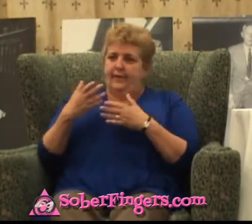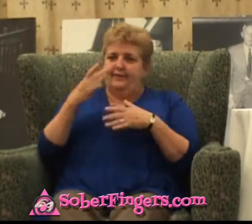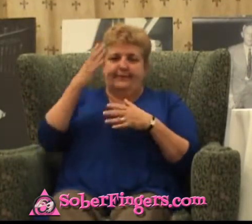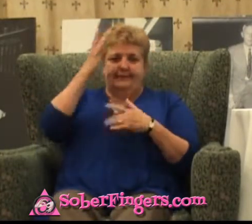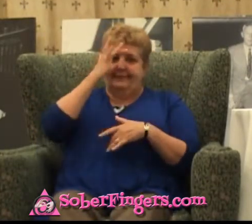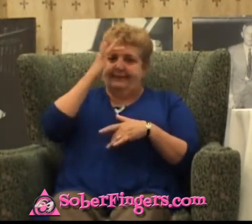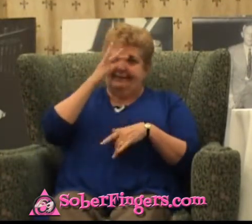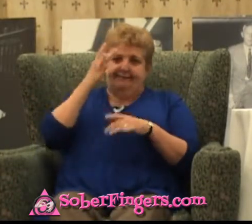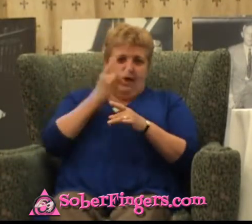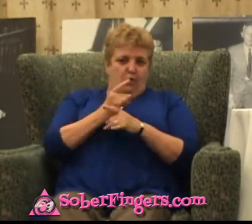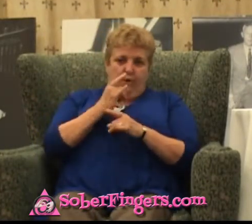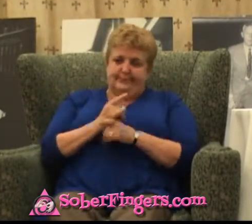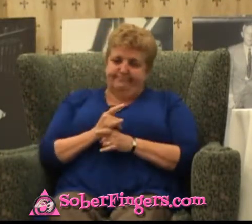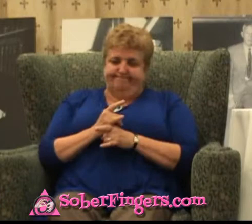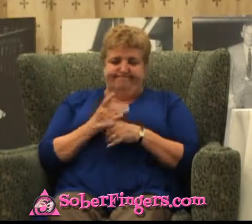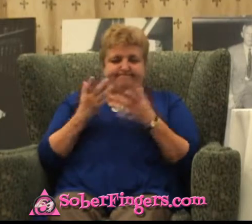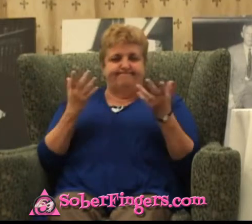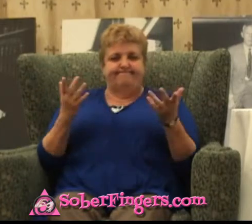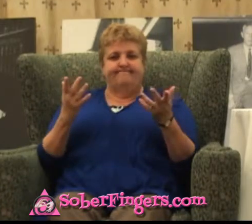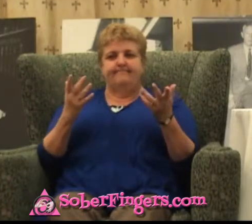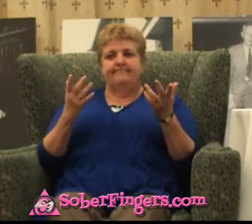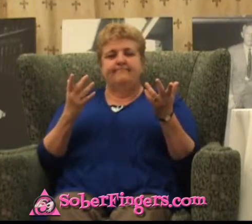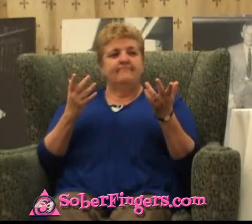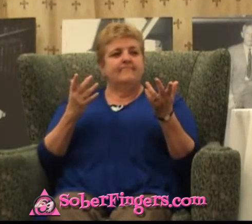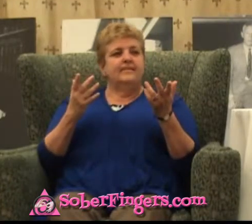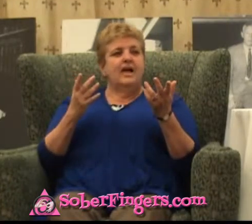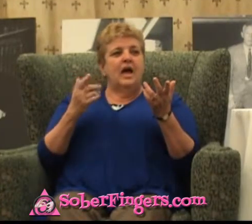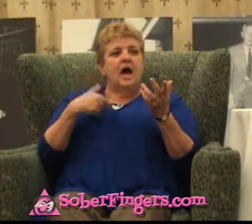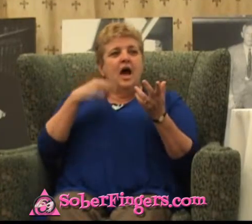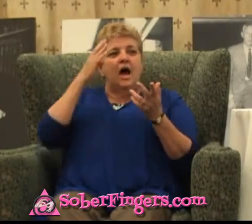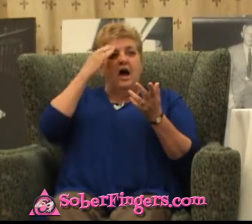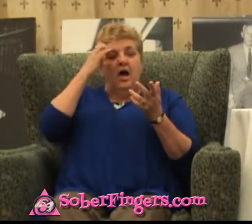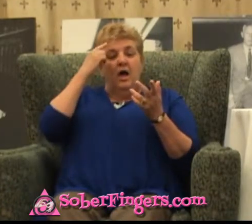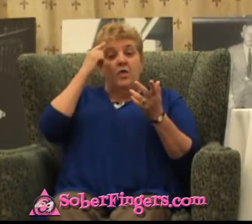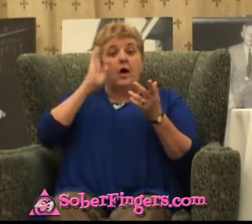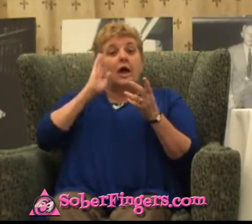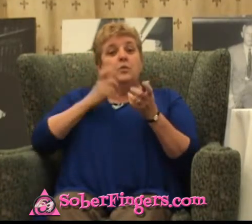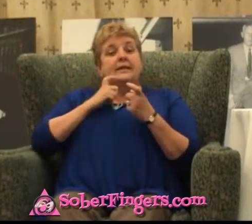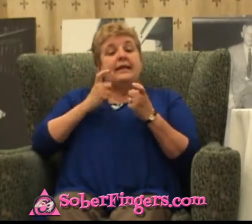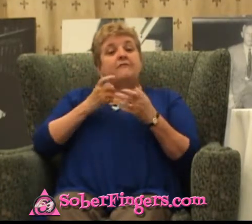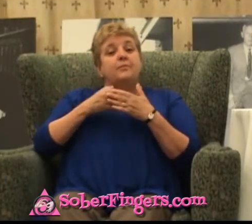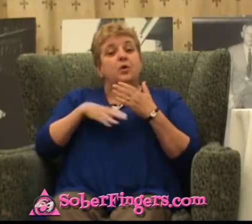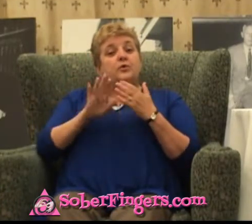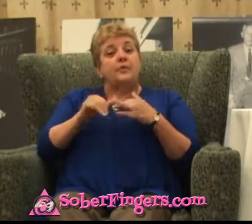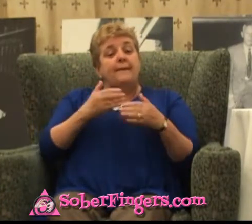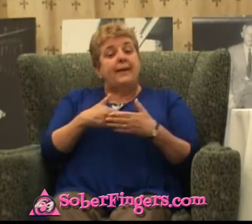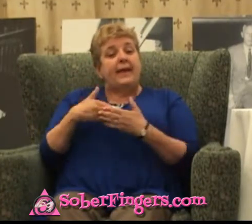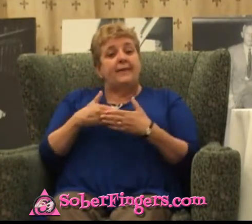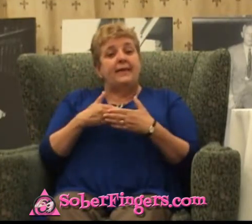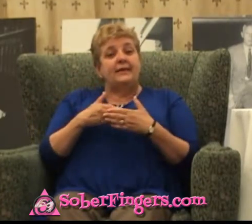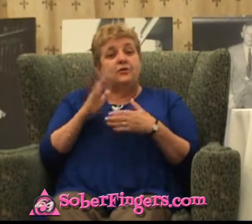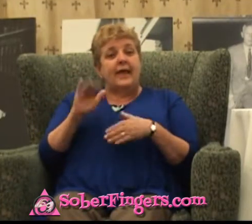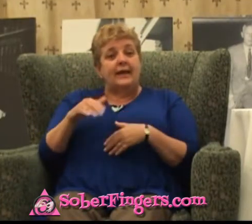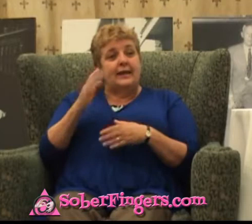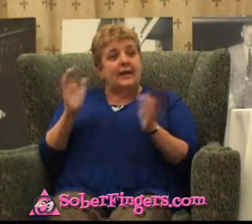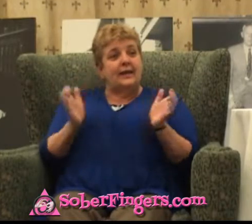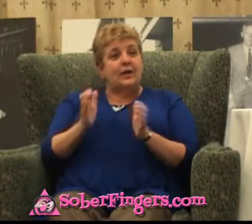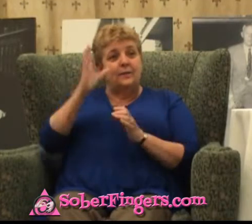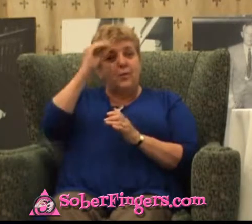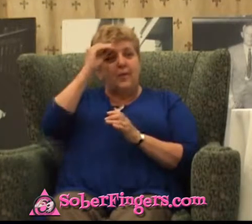recovery. I thought I would give birth to that little boy and everything would be fine, but everything wasn't fine. Everything just got intense. It